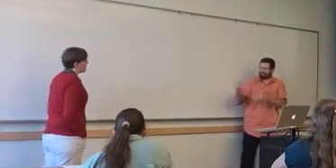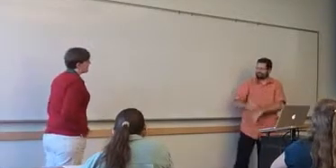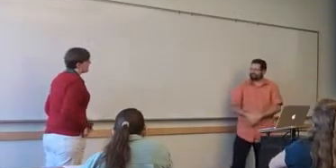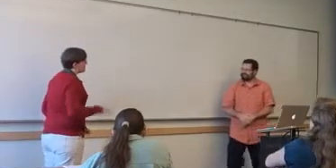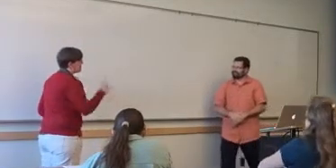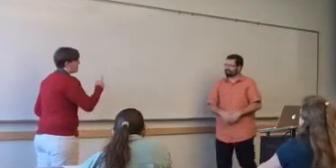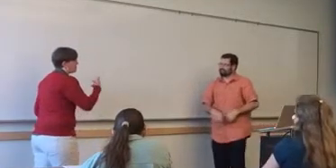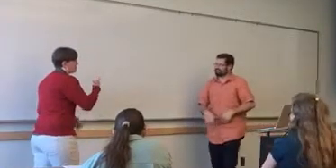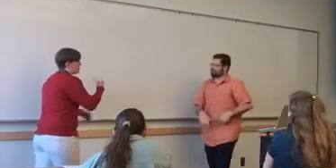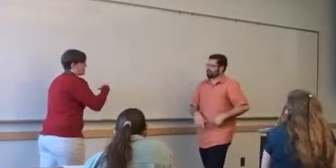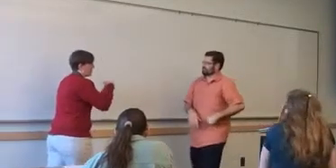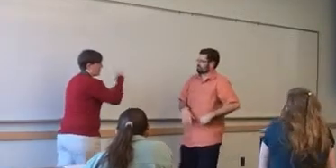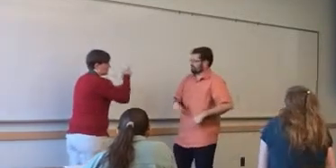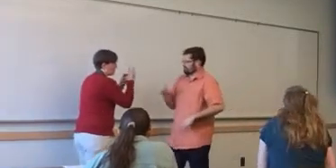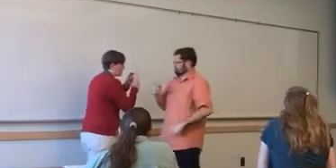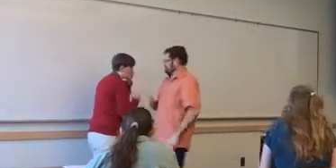Anyway, back to my life.